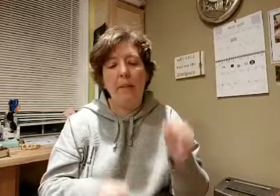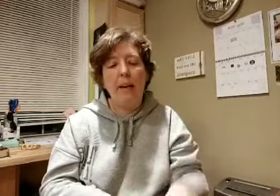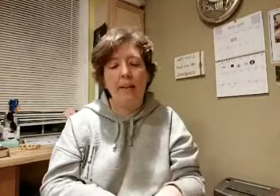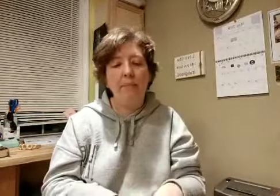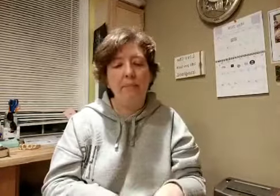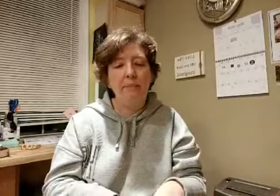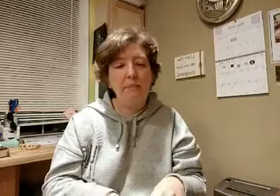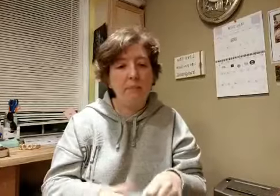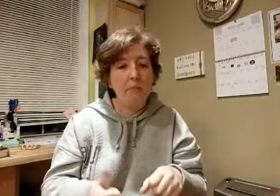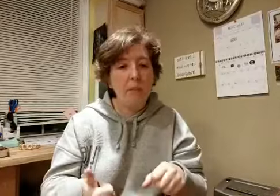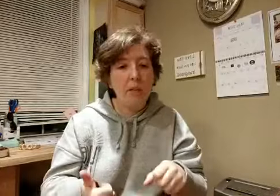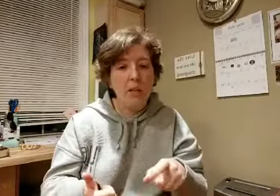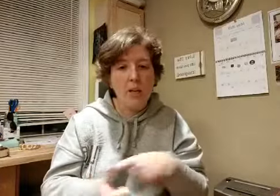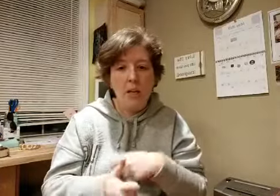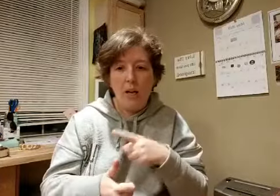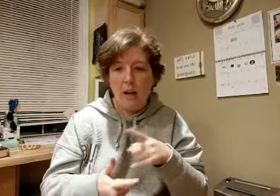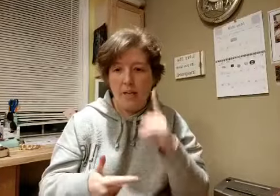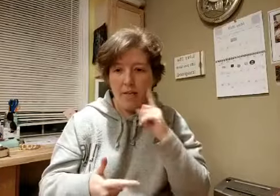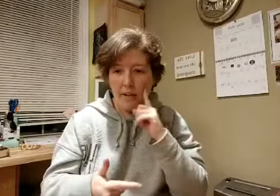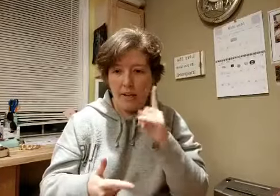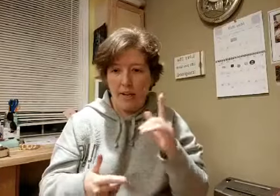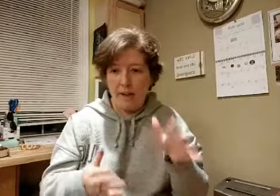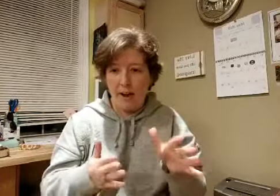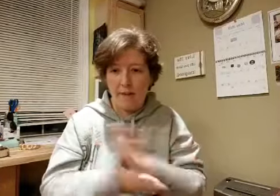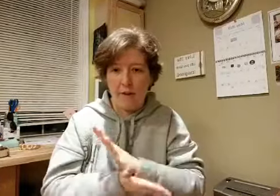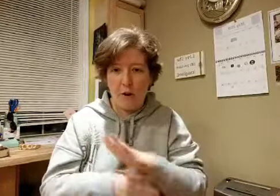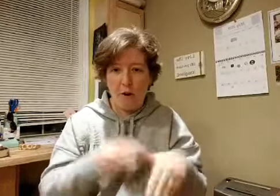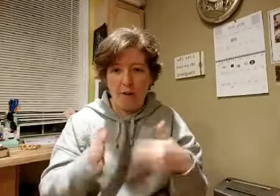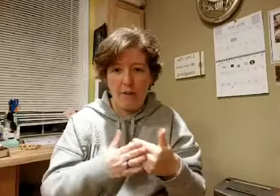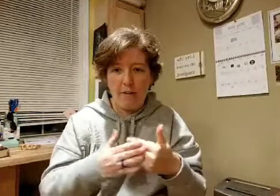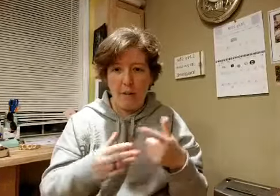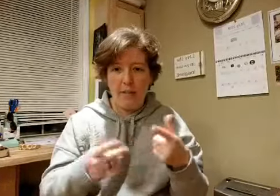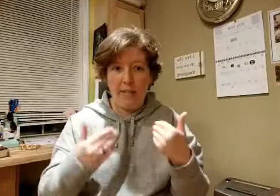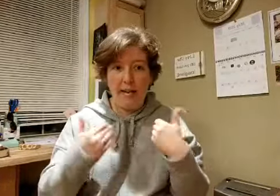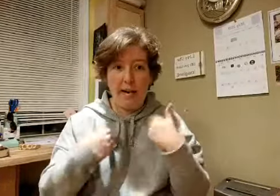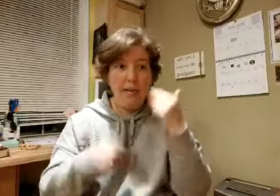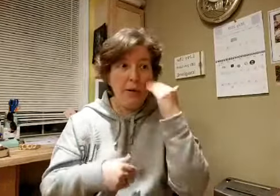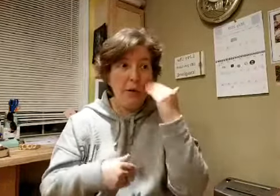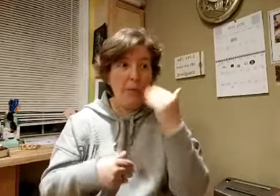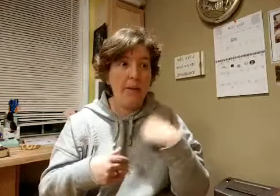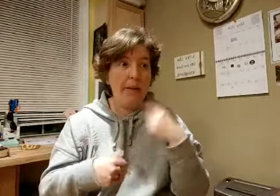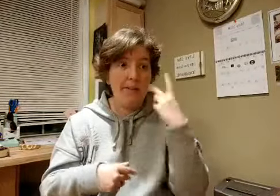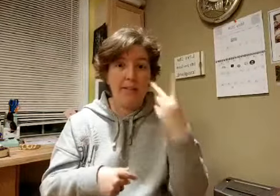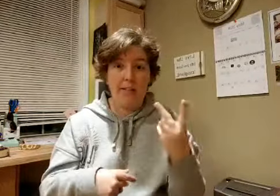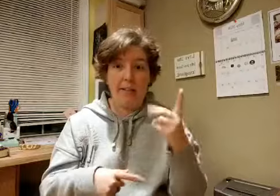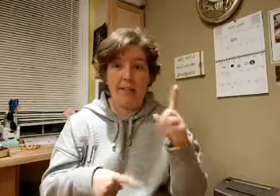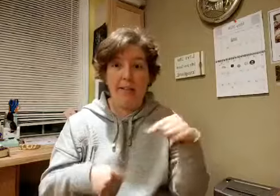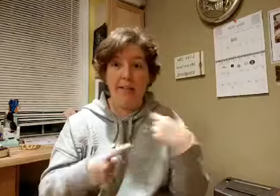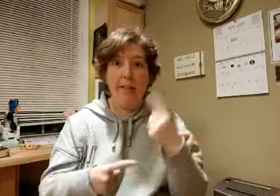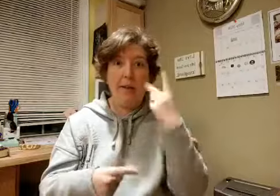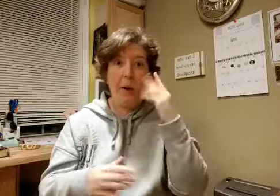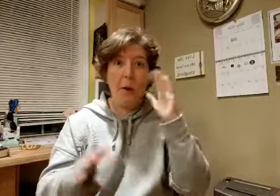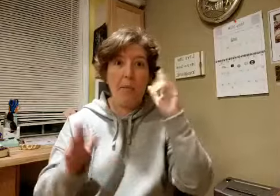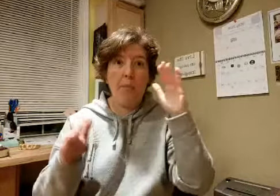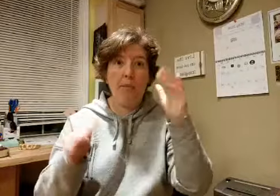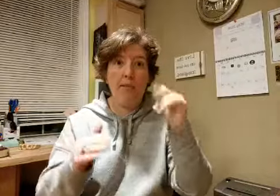can. I think I've covered all of the ones that I know that I have seen. I hope this helps.